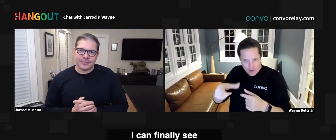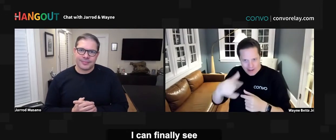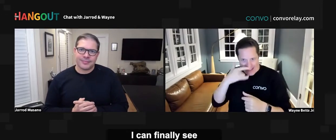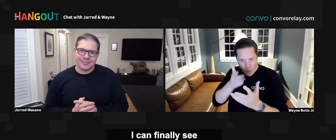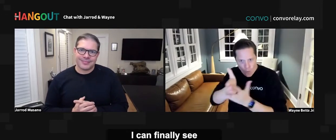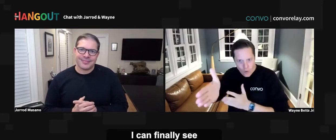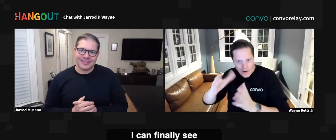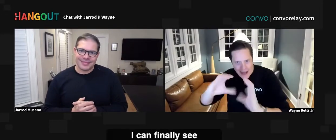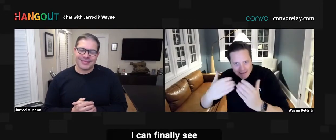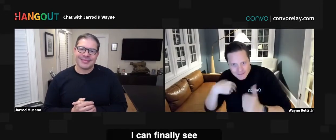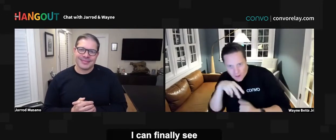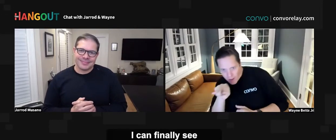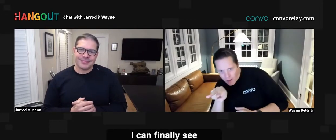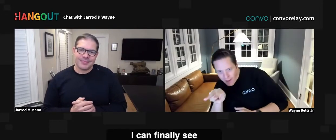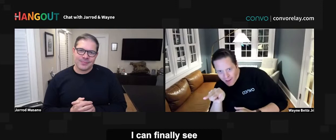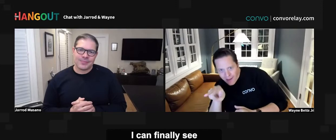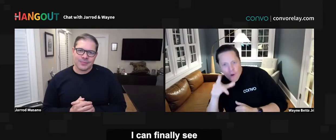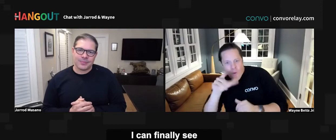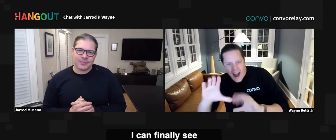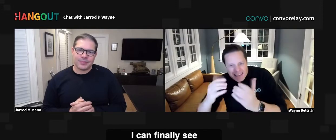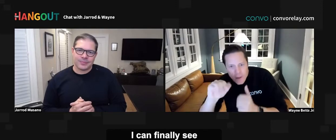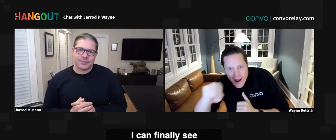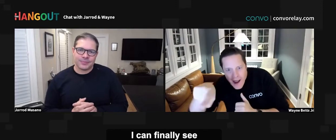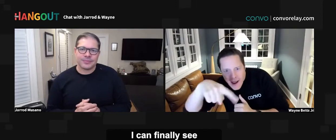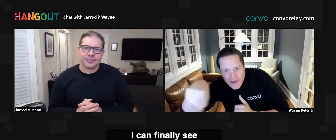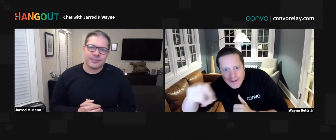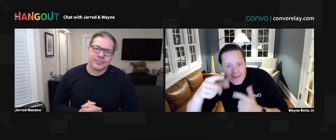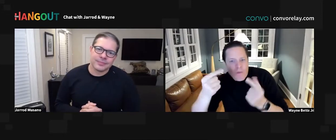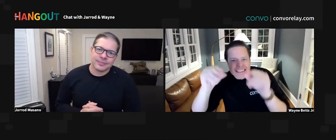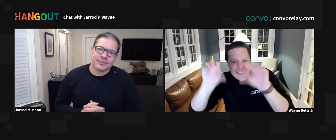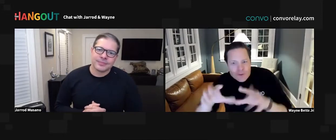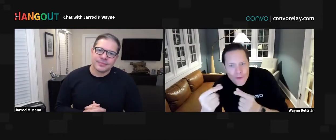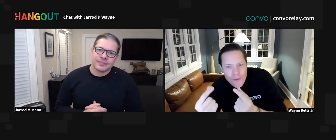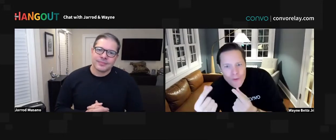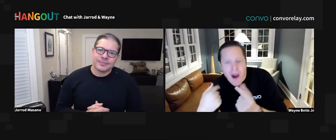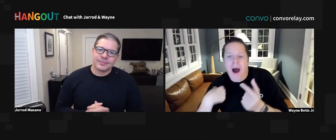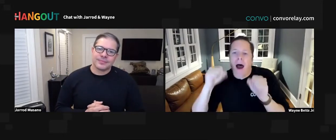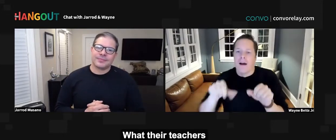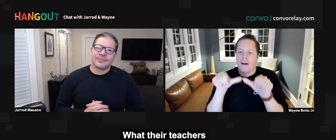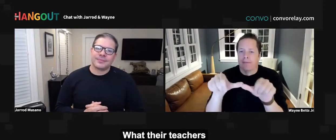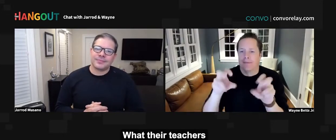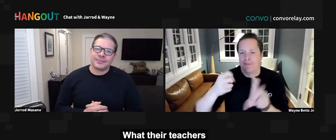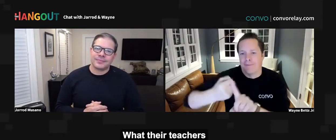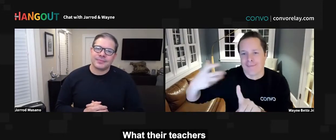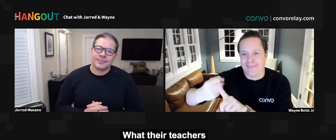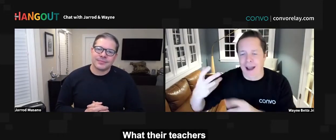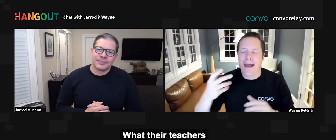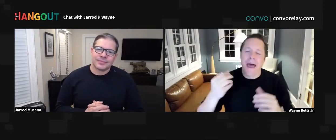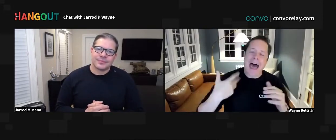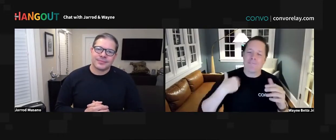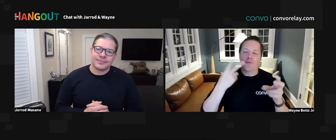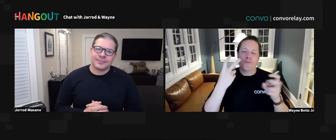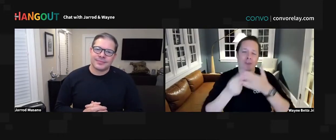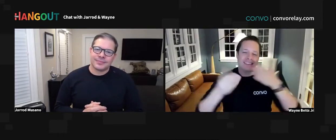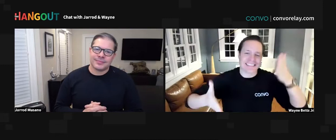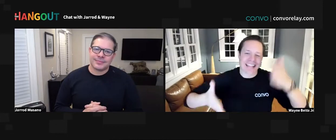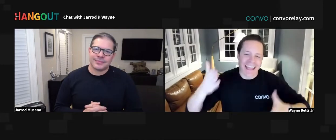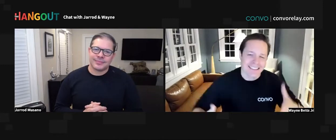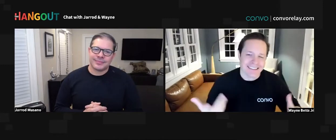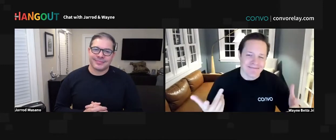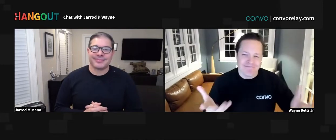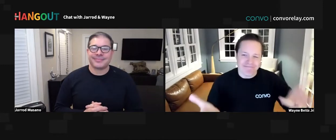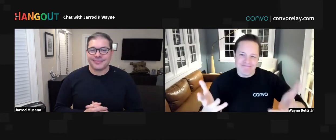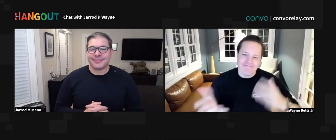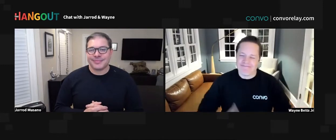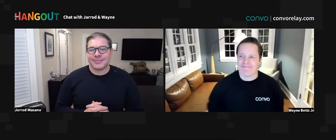same time, I can finally see what my kid goes through in a day at school. What their teachers go through, right? So I want to